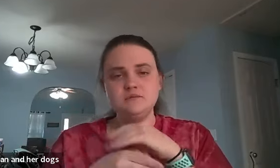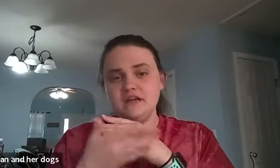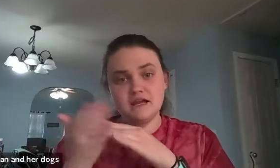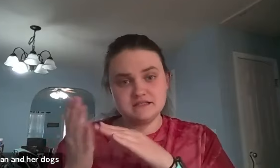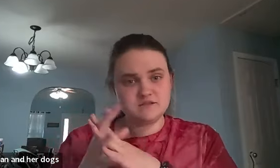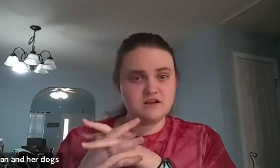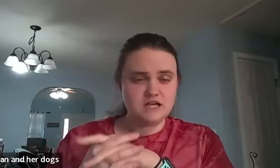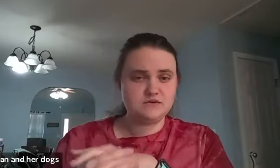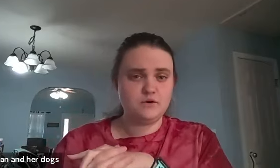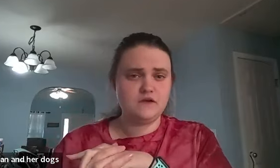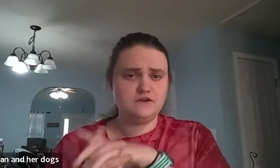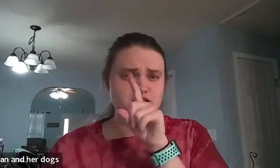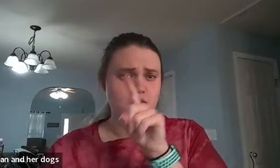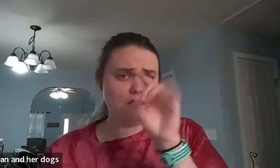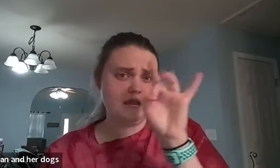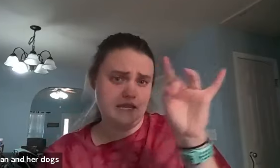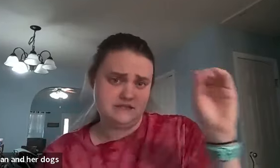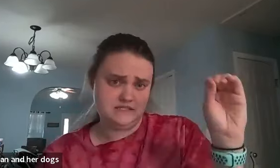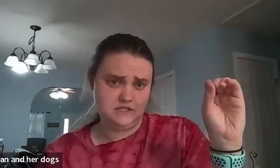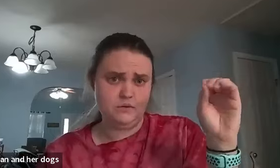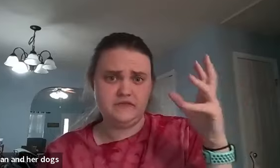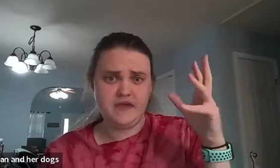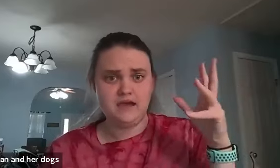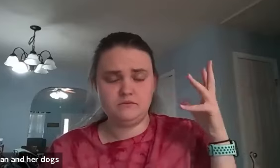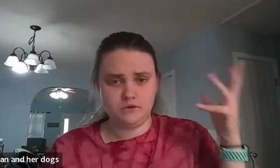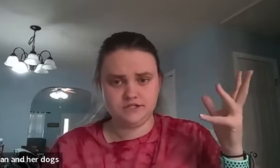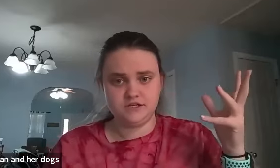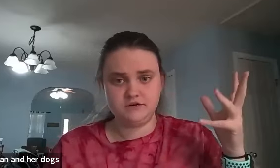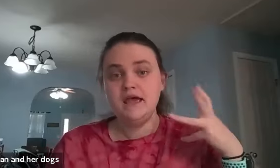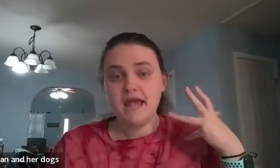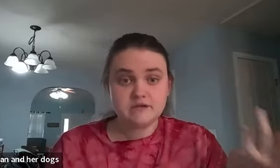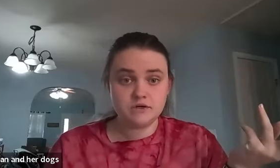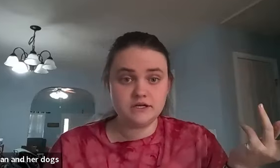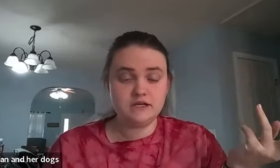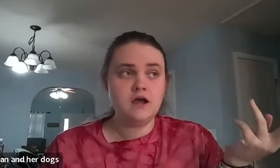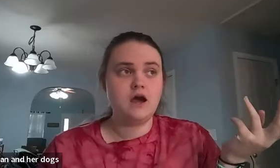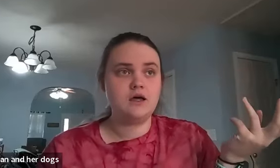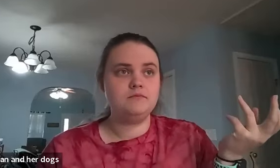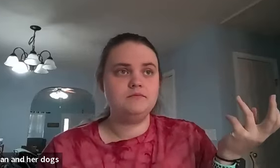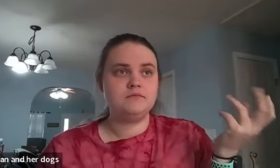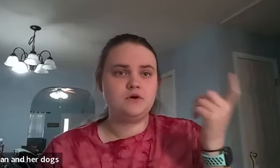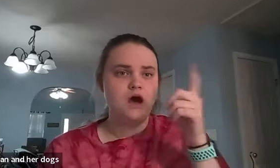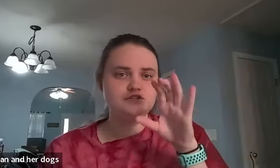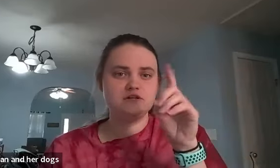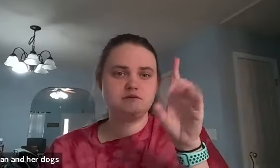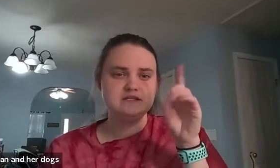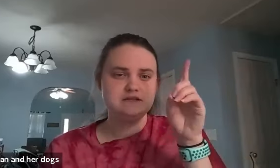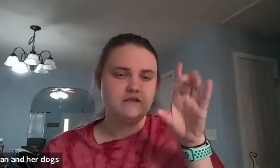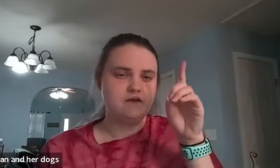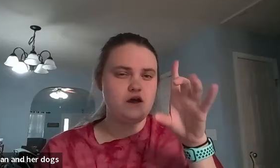Someone has asked me in class before if you did 180, would that work too? And it would. The 100, the reason the